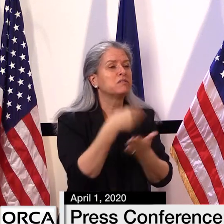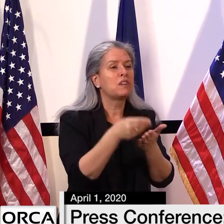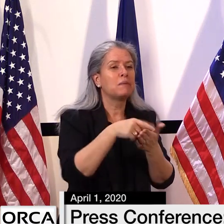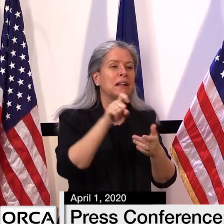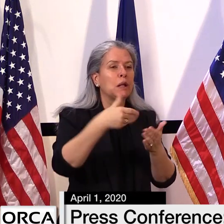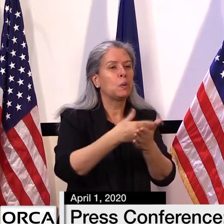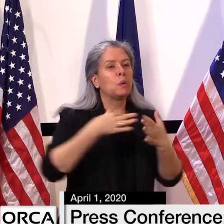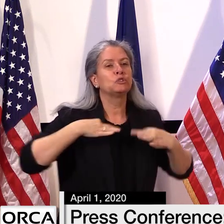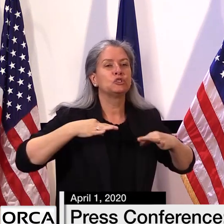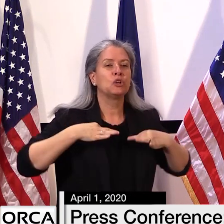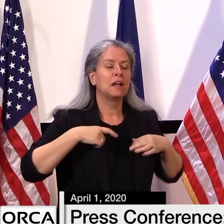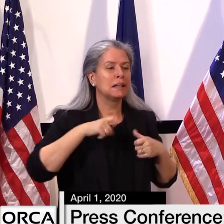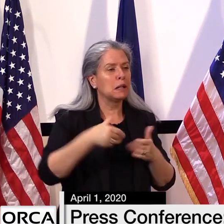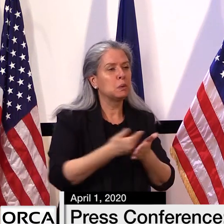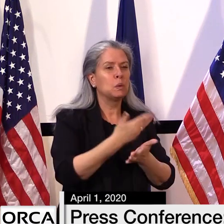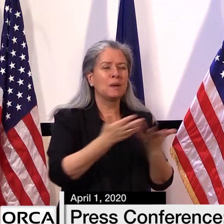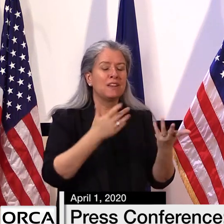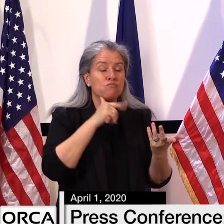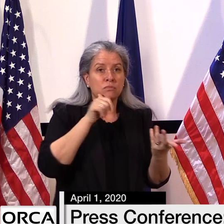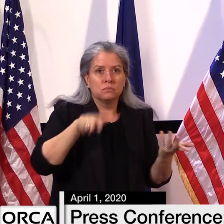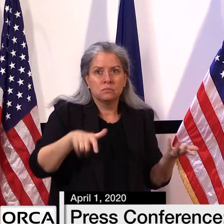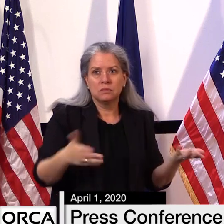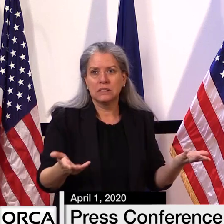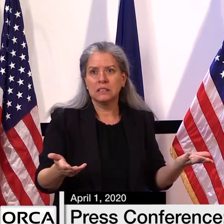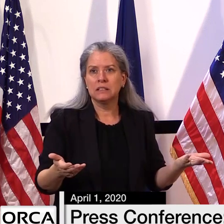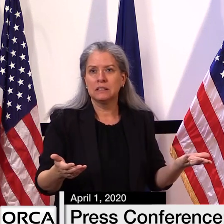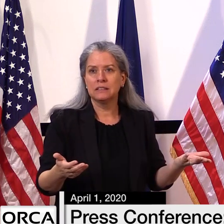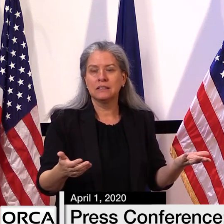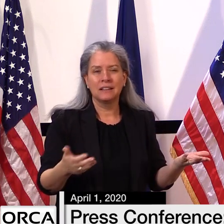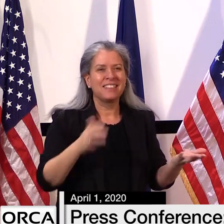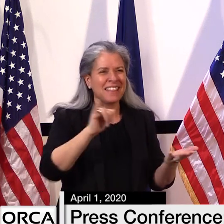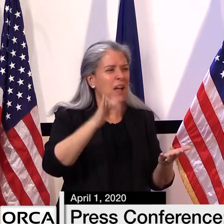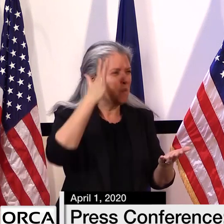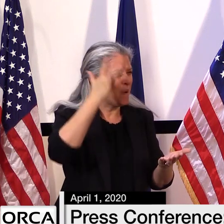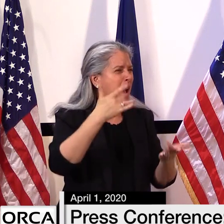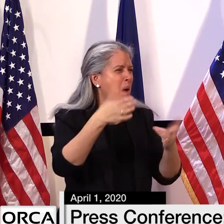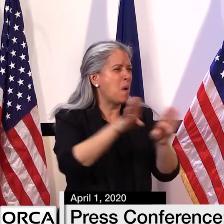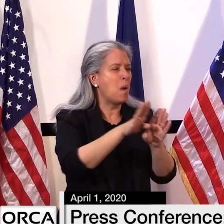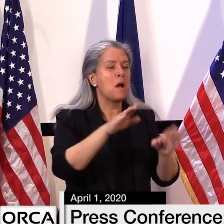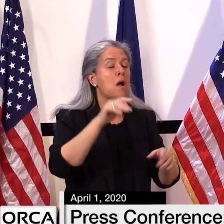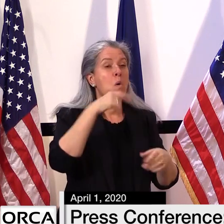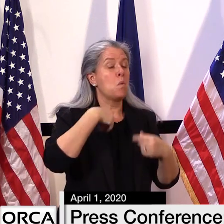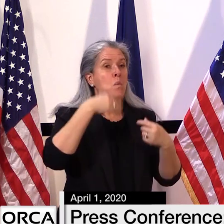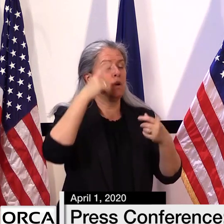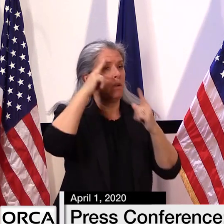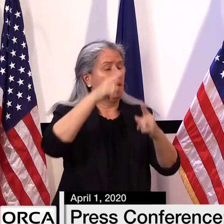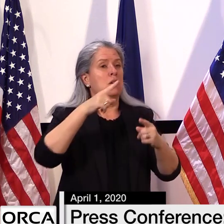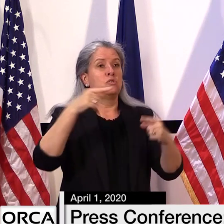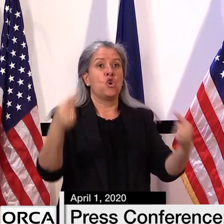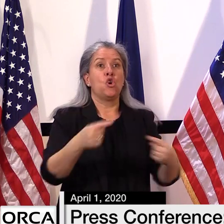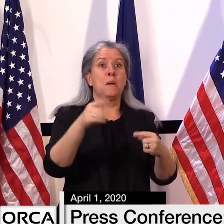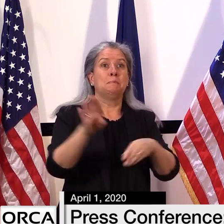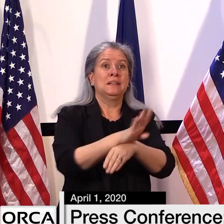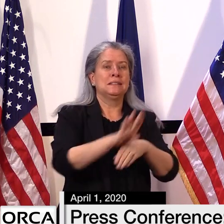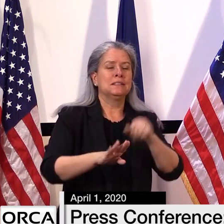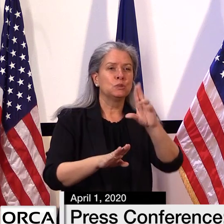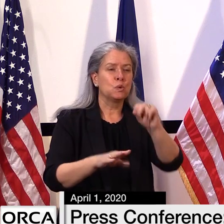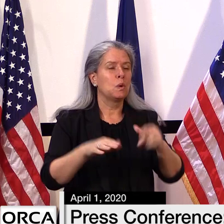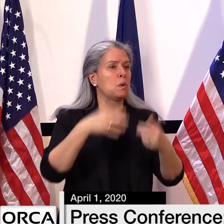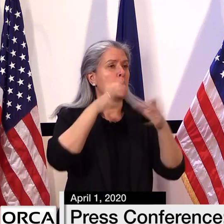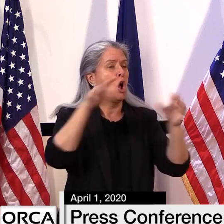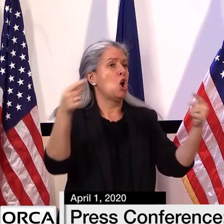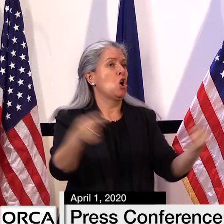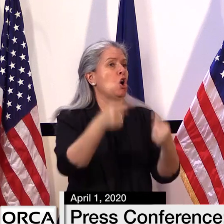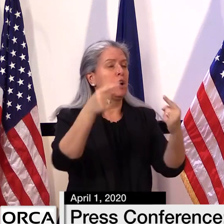need at that point in time. So that's the goal. And it isn't to harm businesses. It's not to harm the economy. It's not to